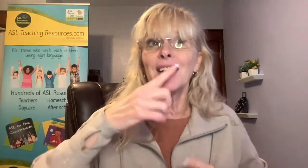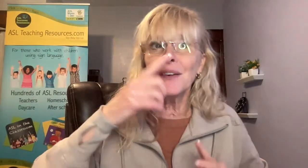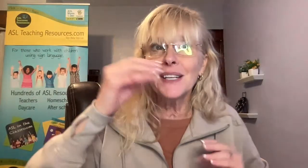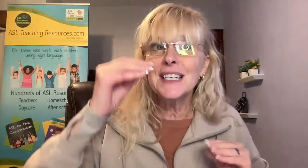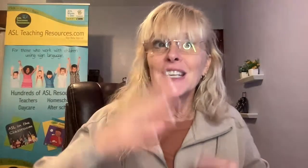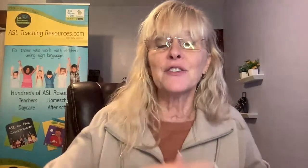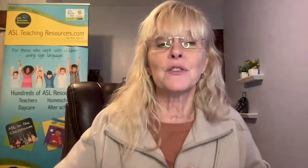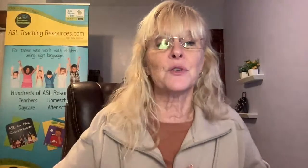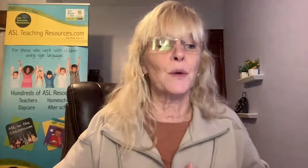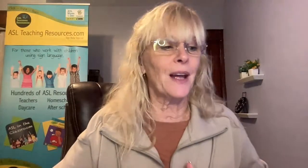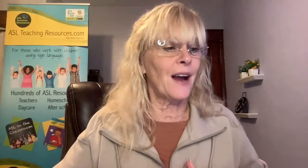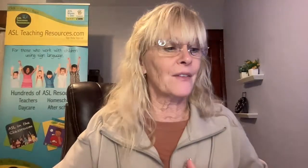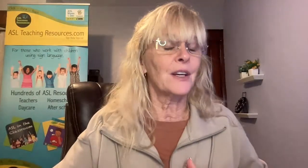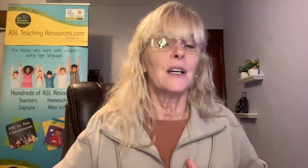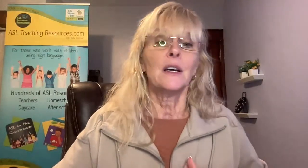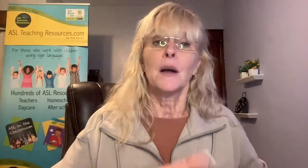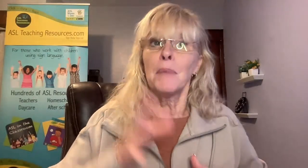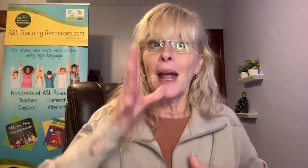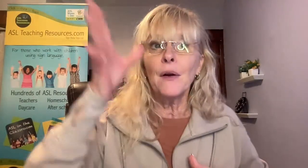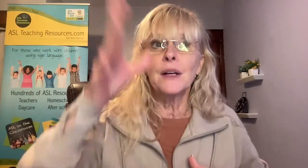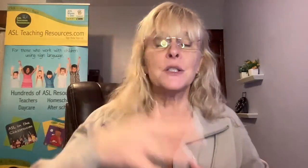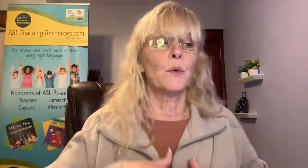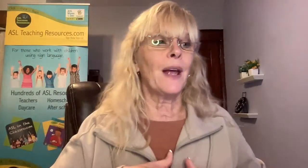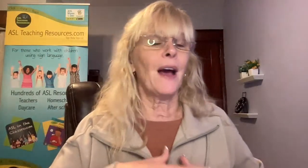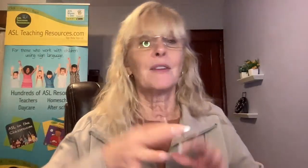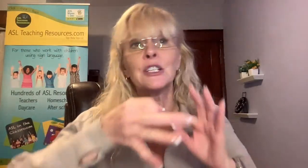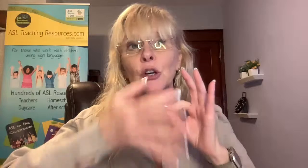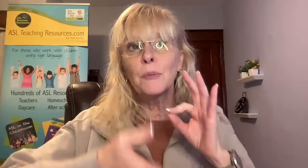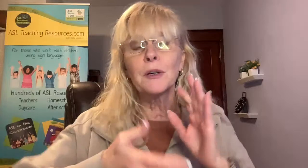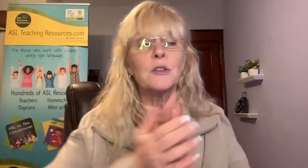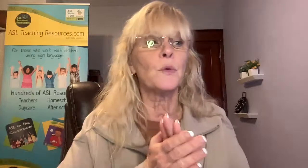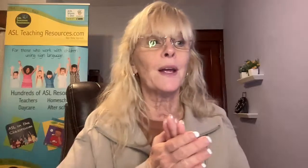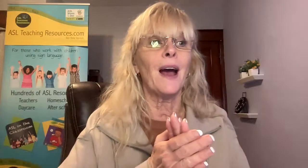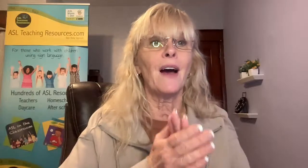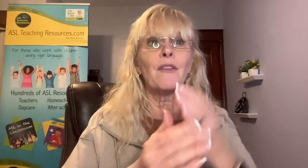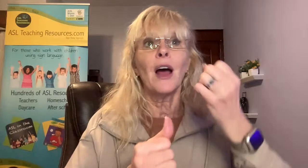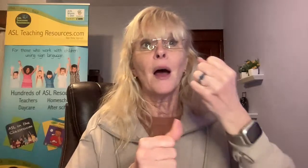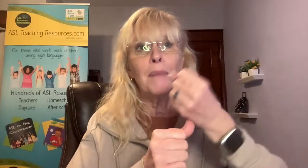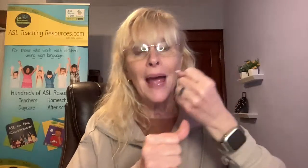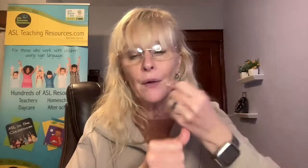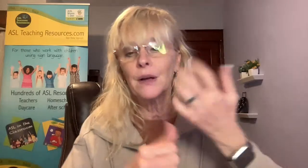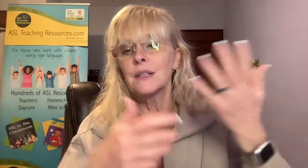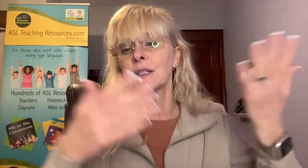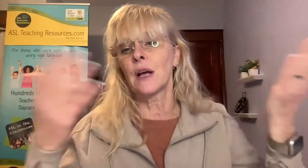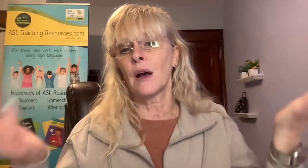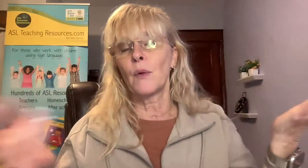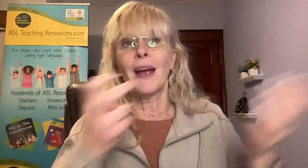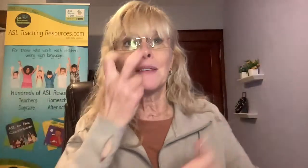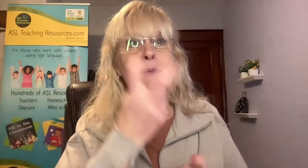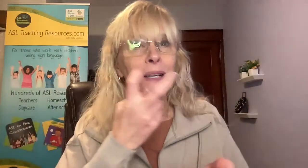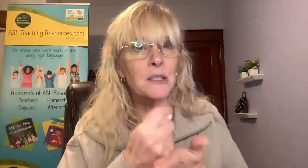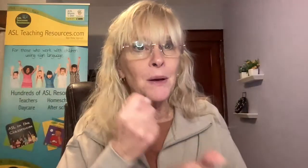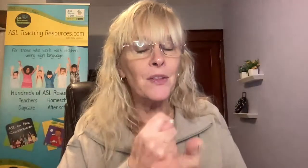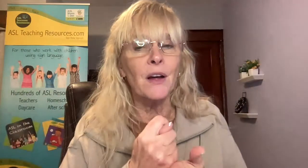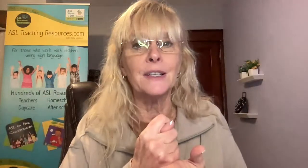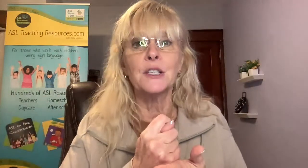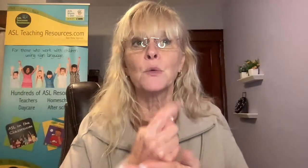hearing teachers, we have parents, we have interpreters, we have paras, we have speech pathologists, we